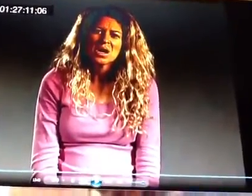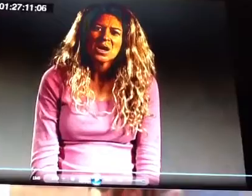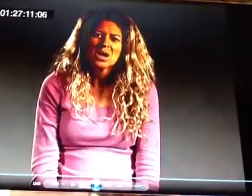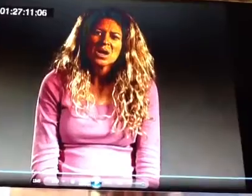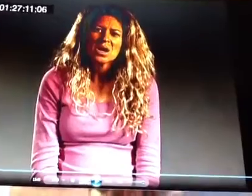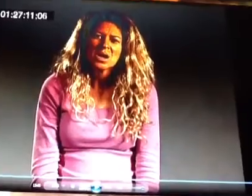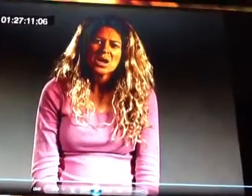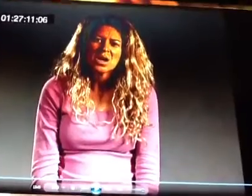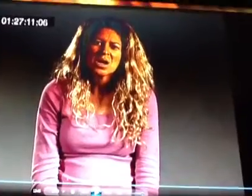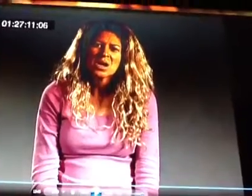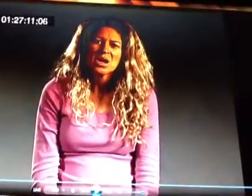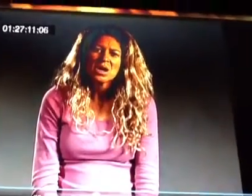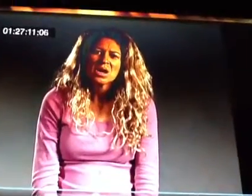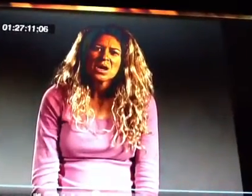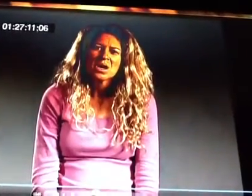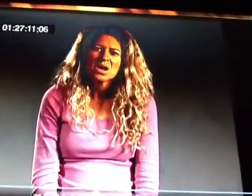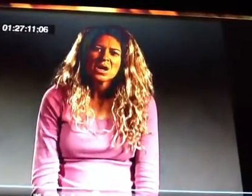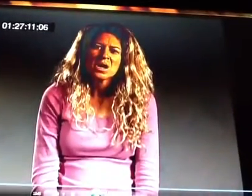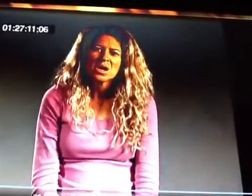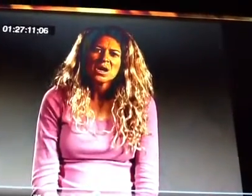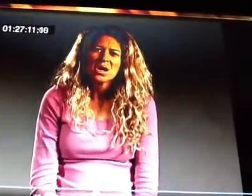am I going to get all these bugs away without using any chemicals?